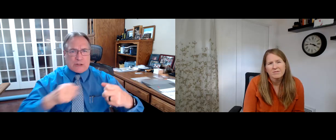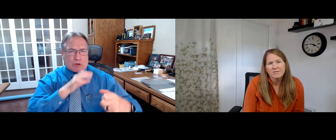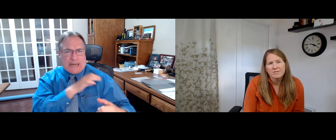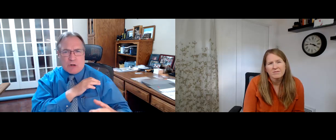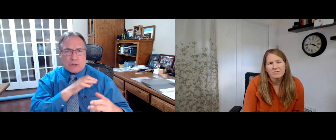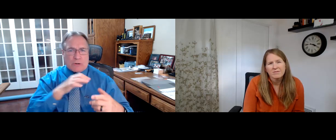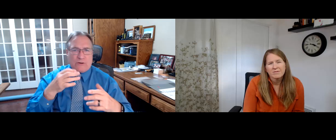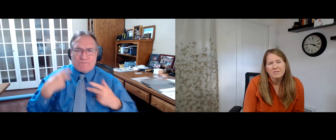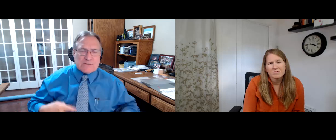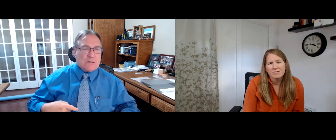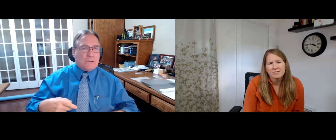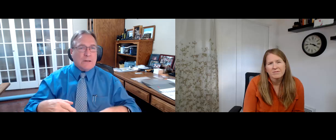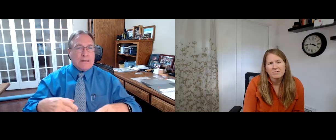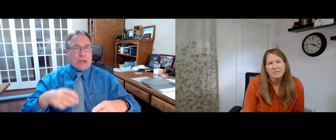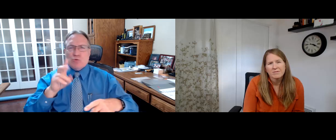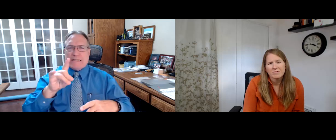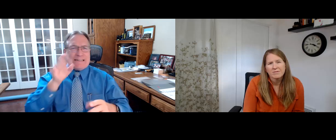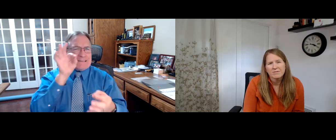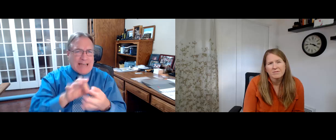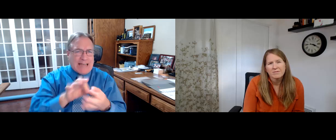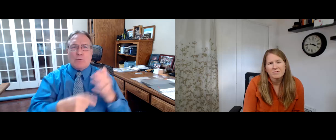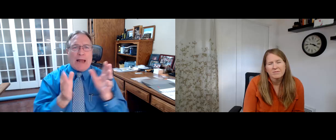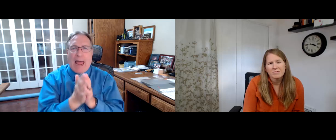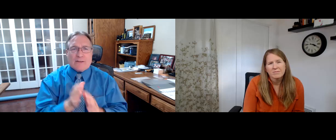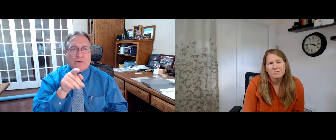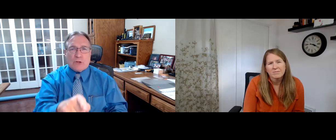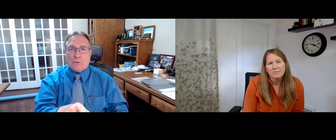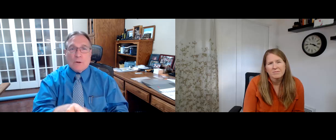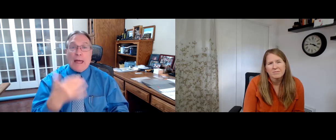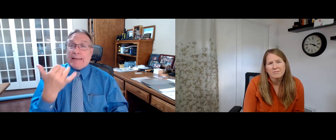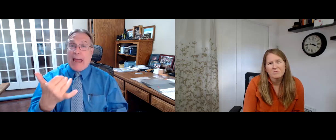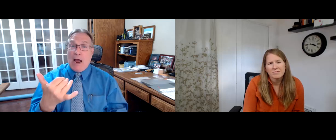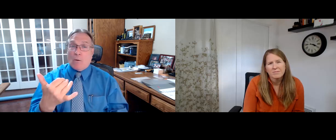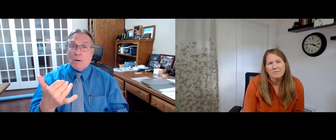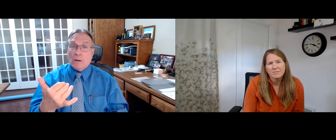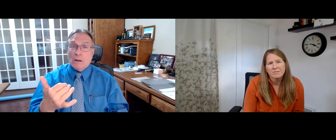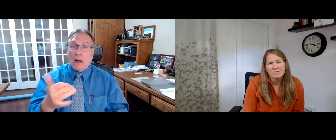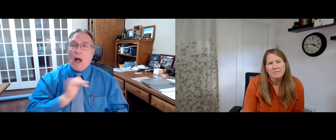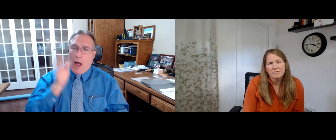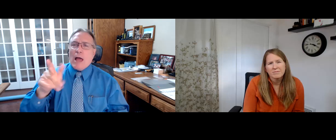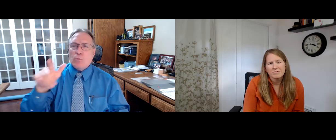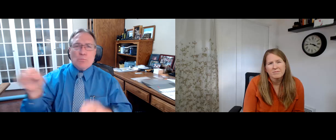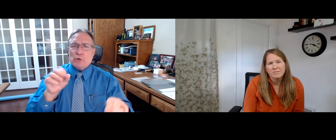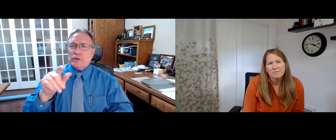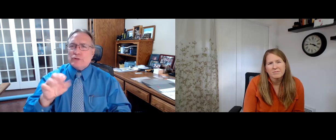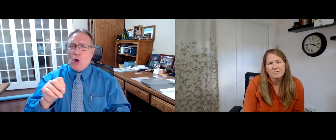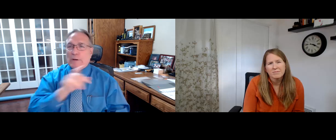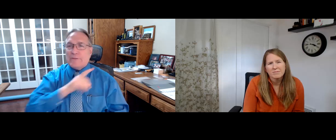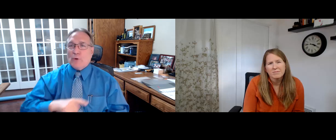your character and your physical. You did exactly what I asked of you. And now I will move the stone. And the